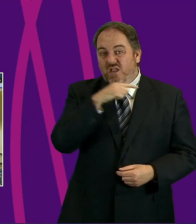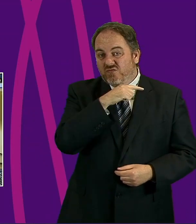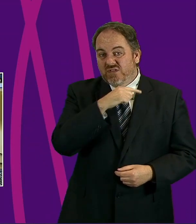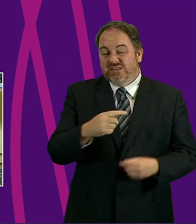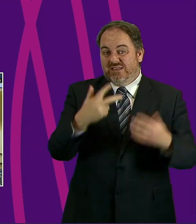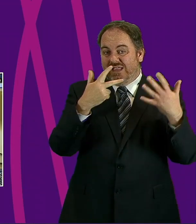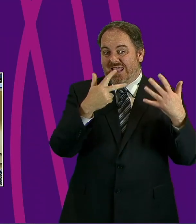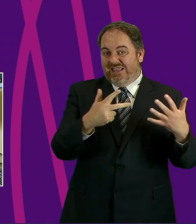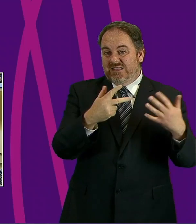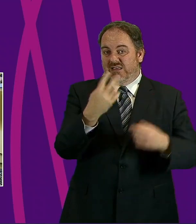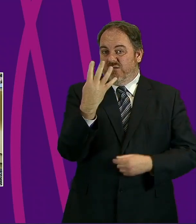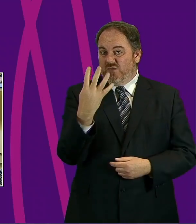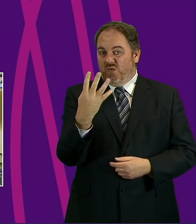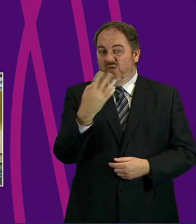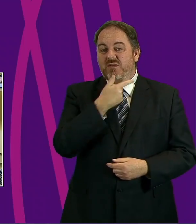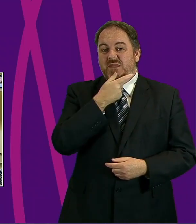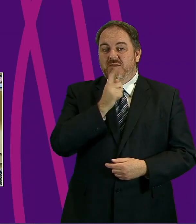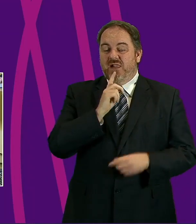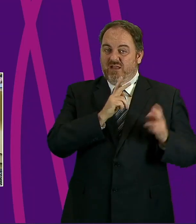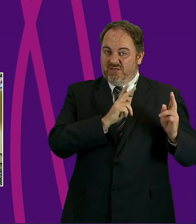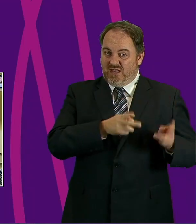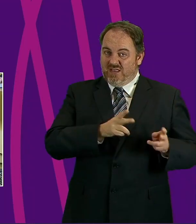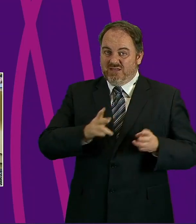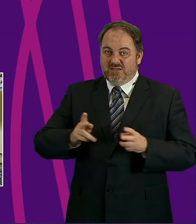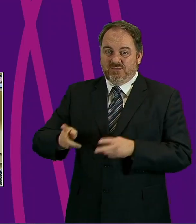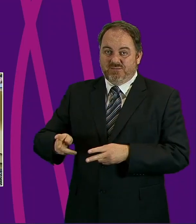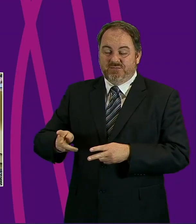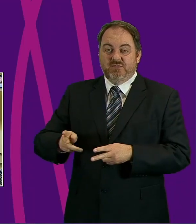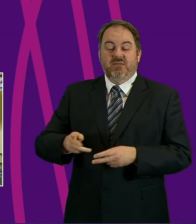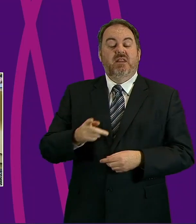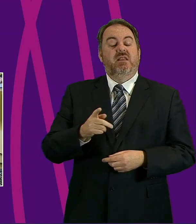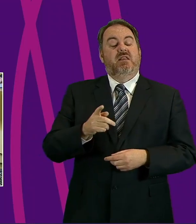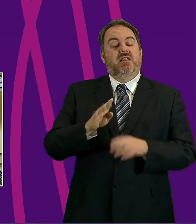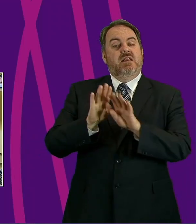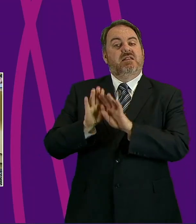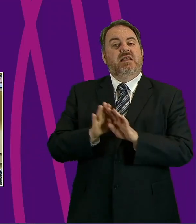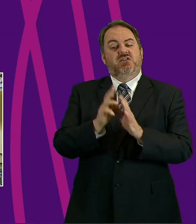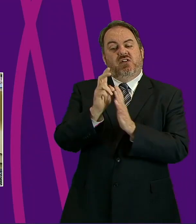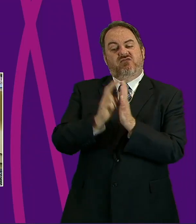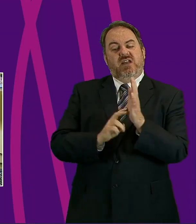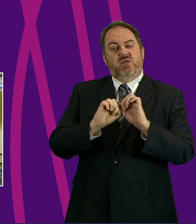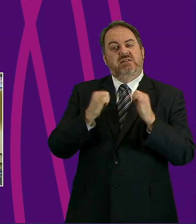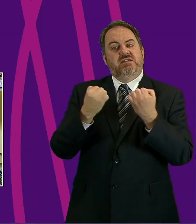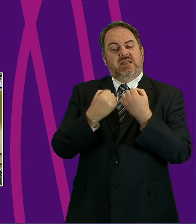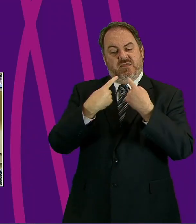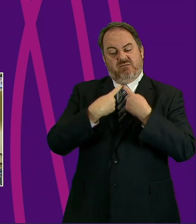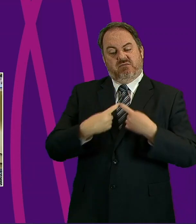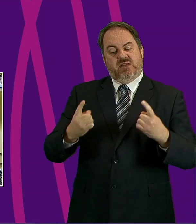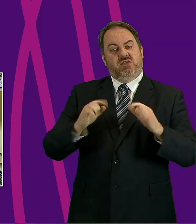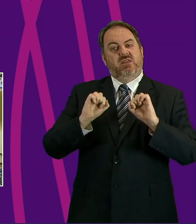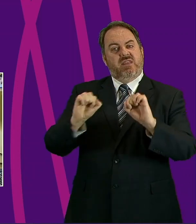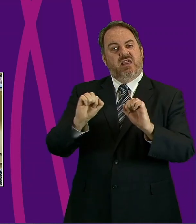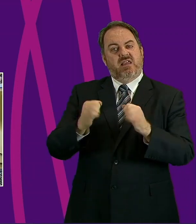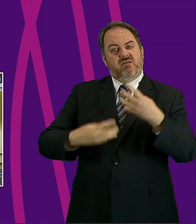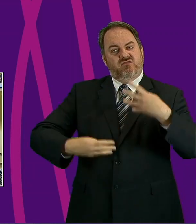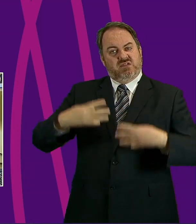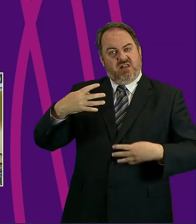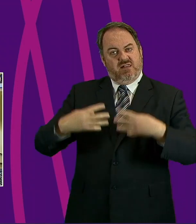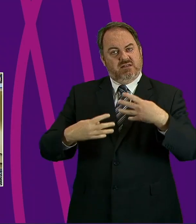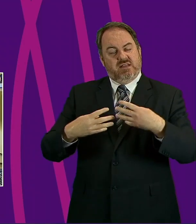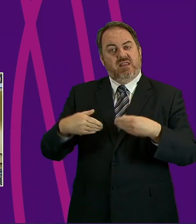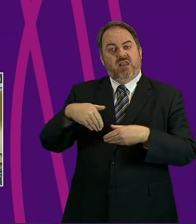2,184. National Records of Scotland has also just published its more detailed weekly report. Unlike the daily figures, that it doesn't just